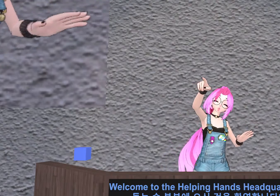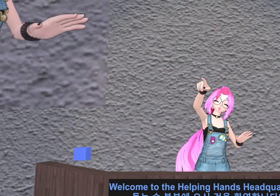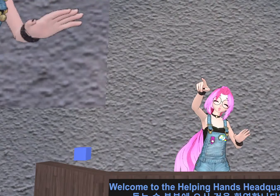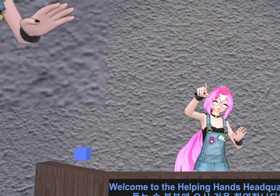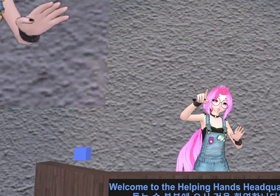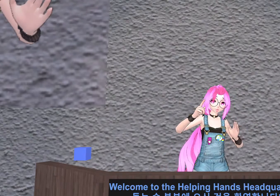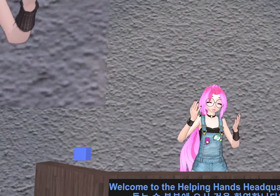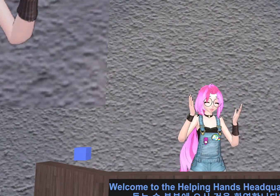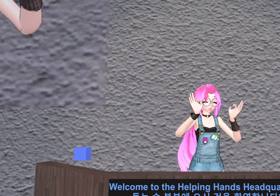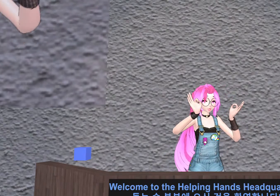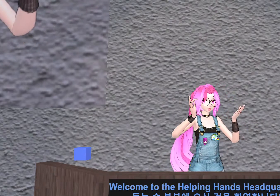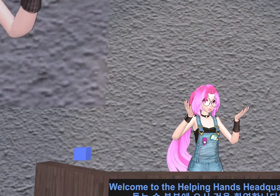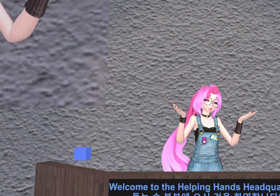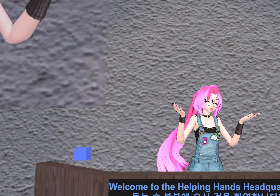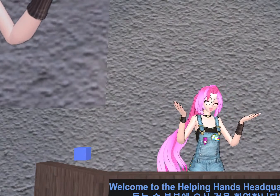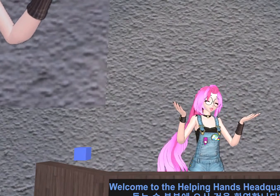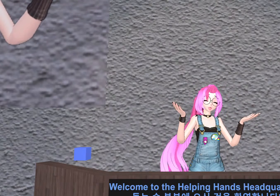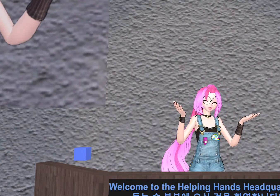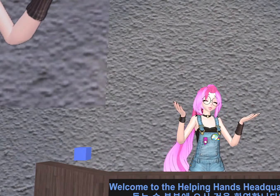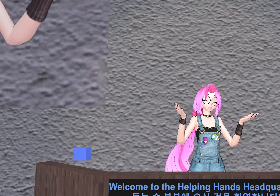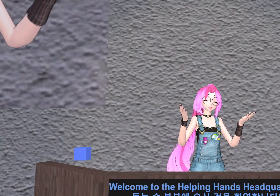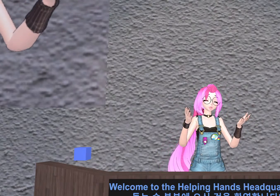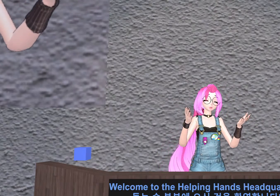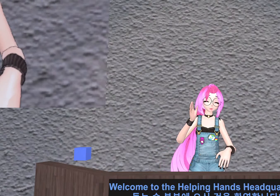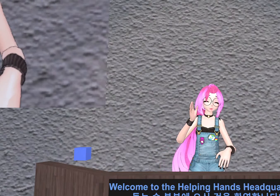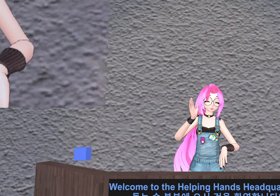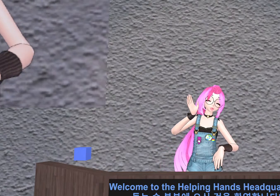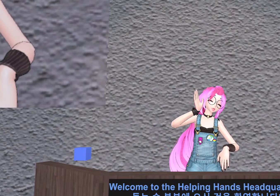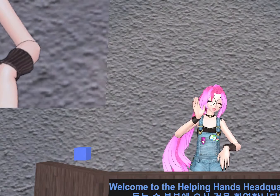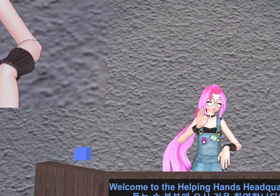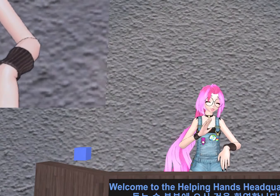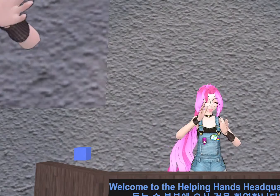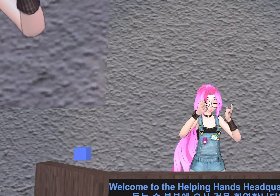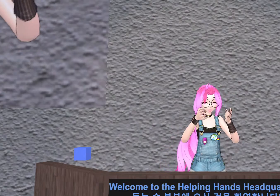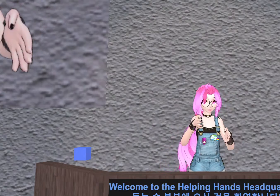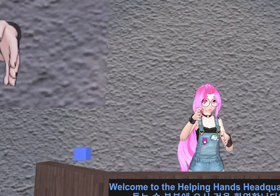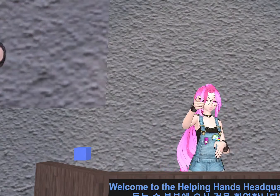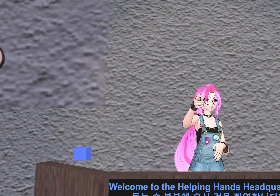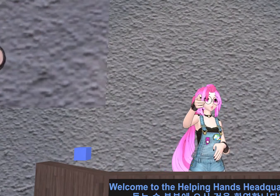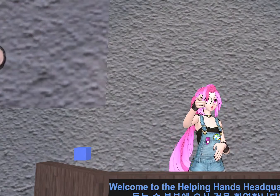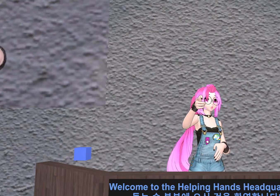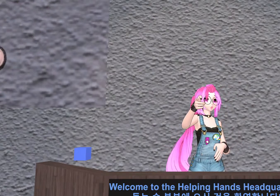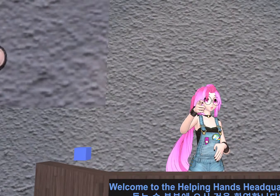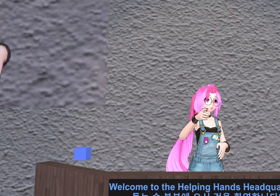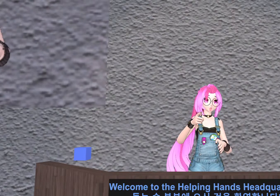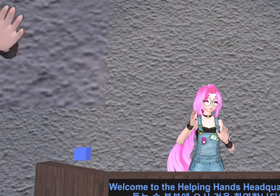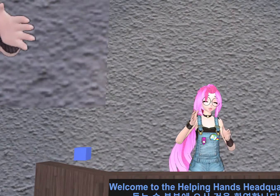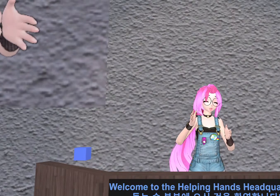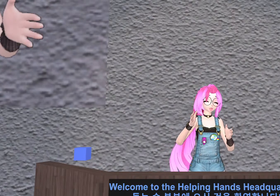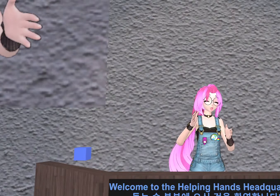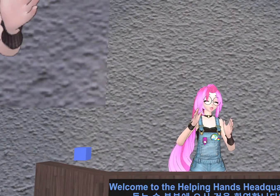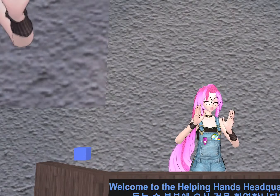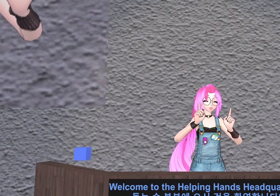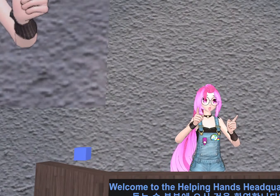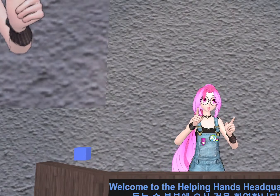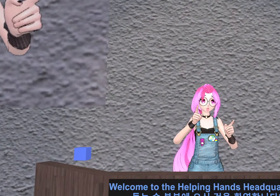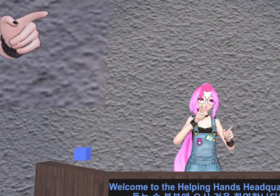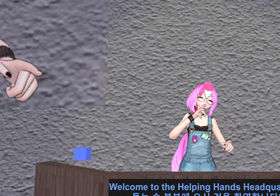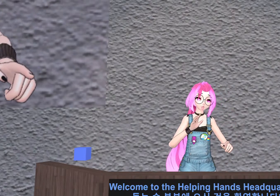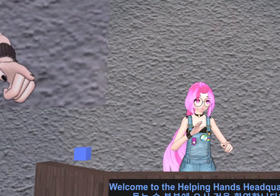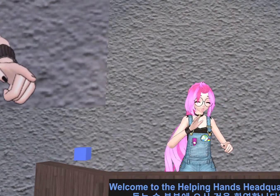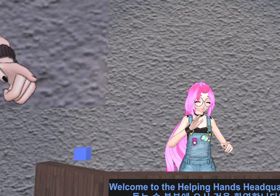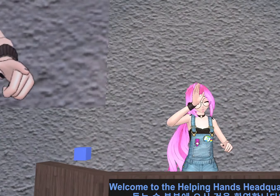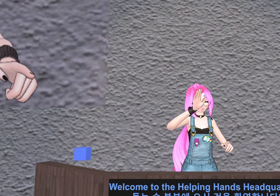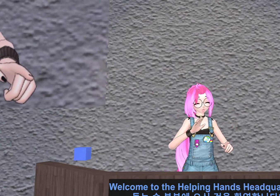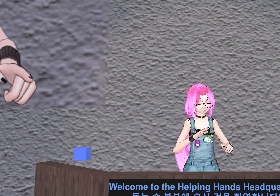story or you're referring to somebody and you can't quite tell what their gender is. You could just say like that person right there. You're not